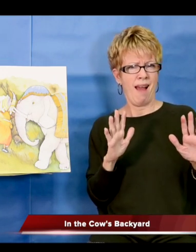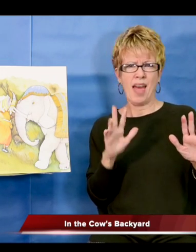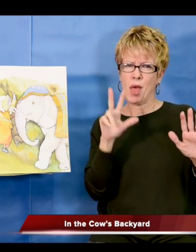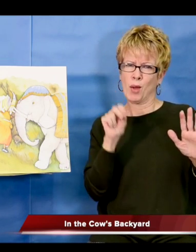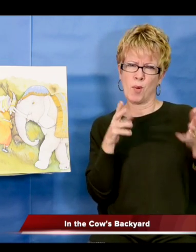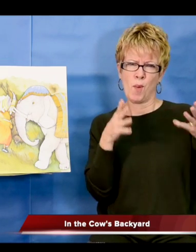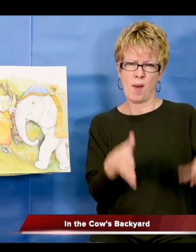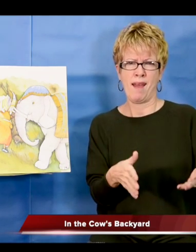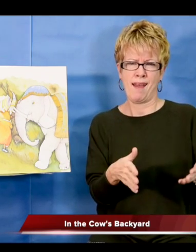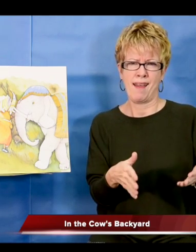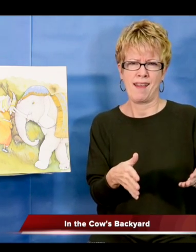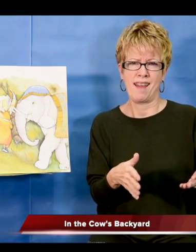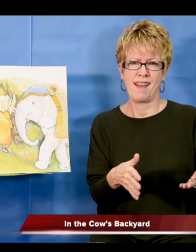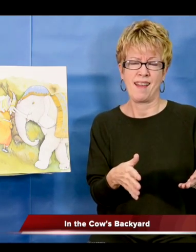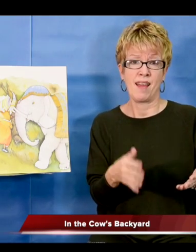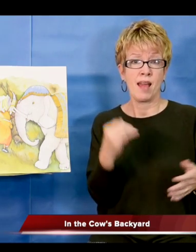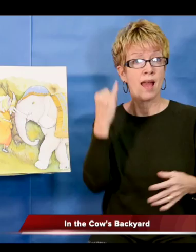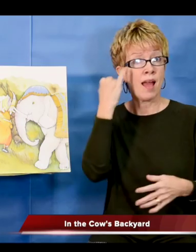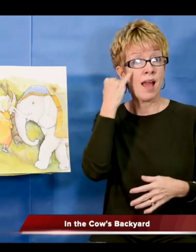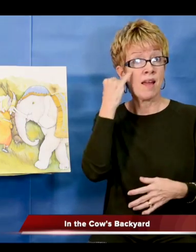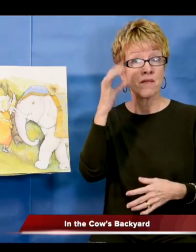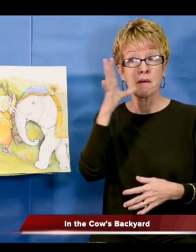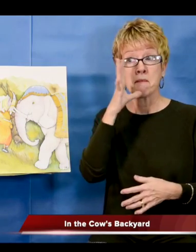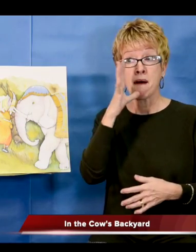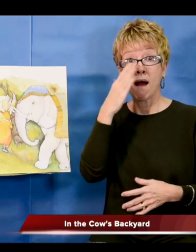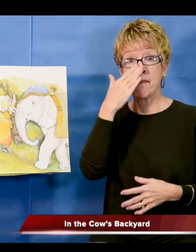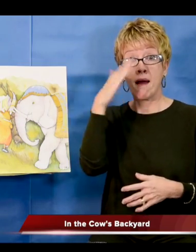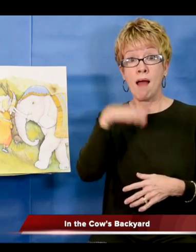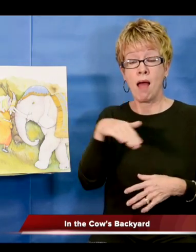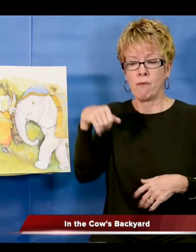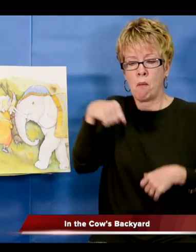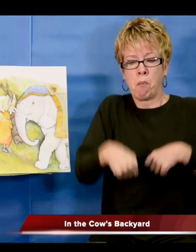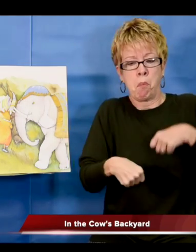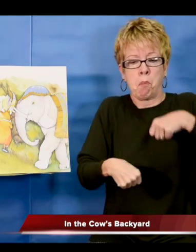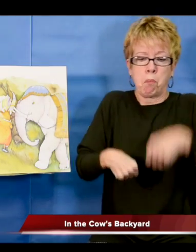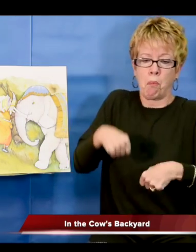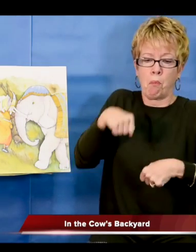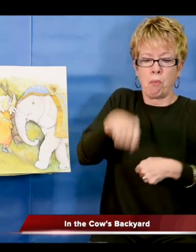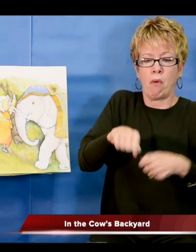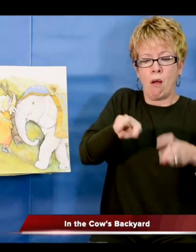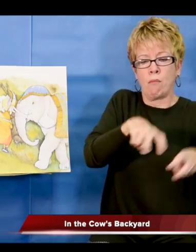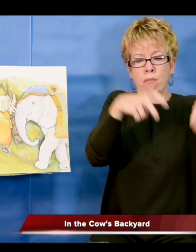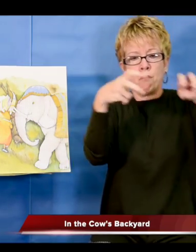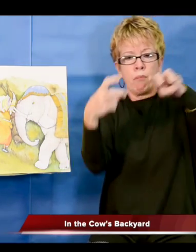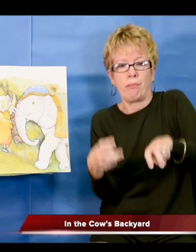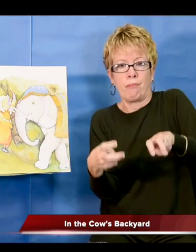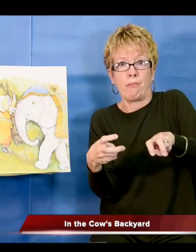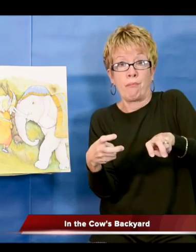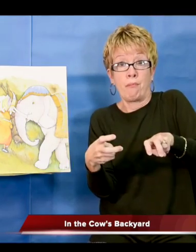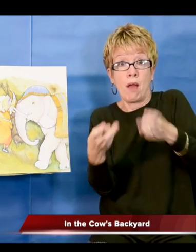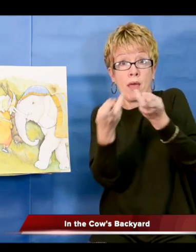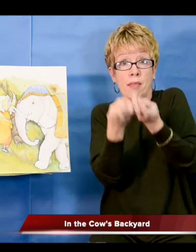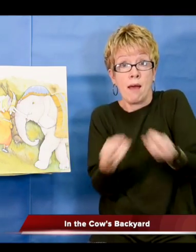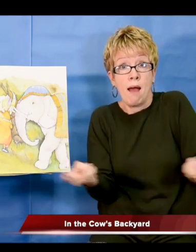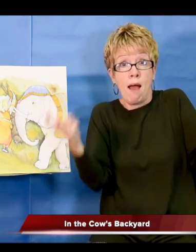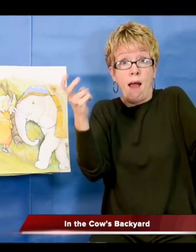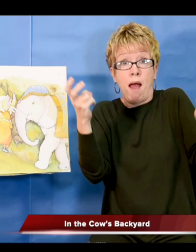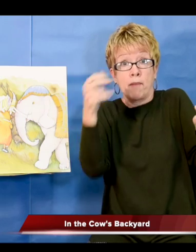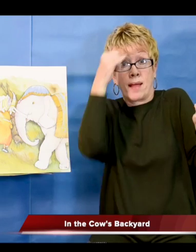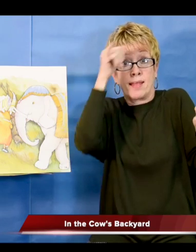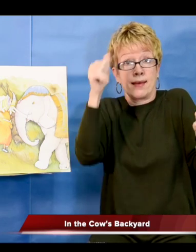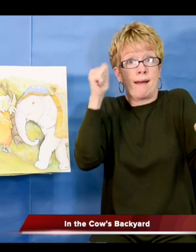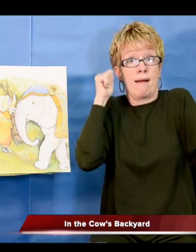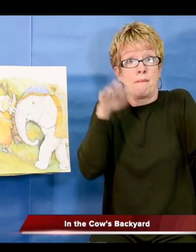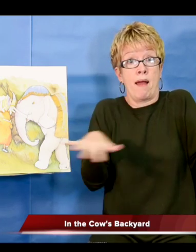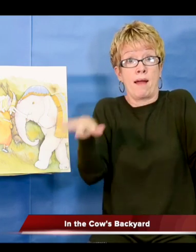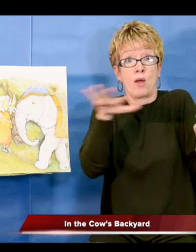can't. If the mother elephant climbs up here too, the hammock in the cow's